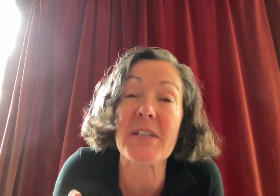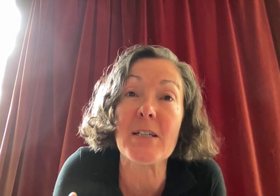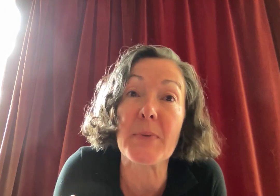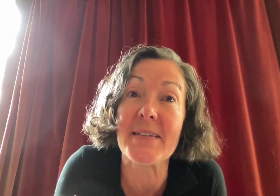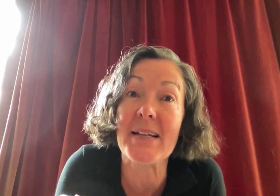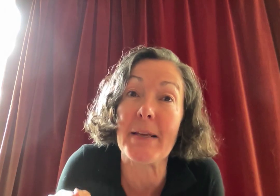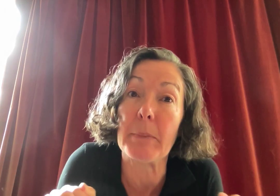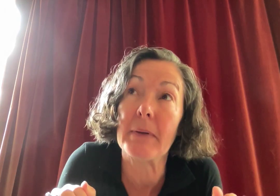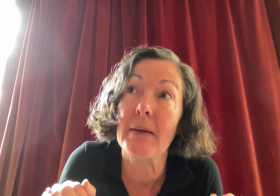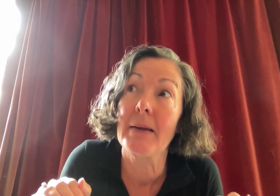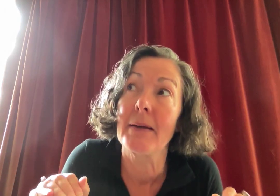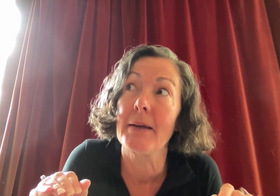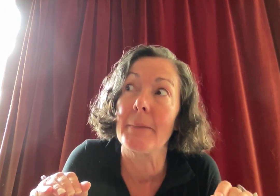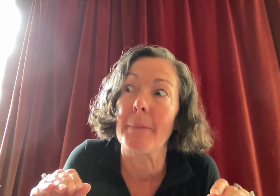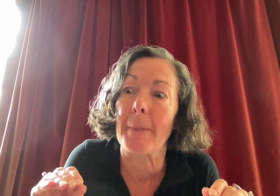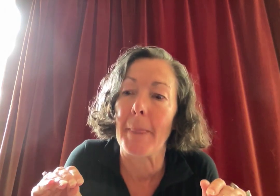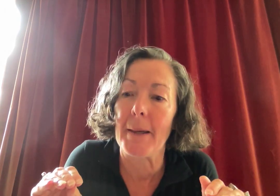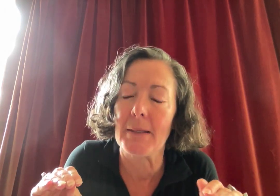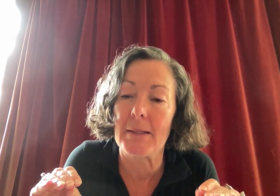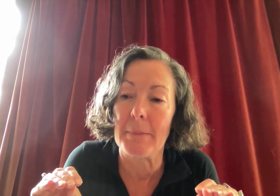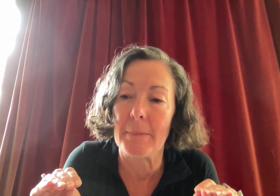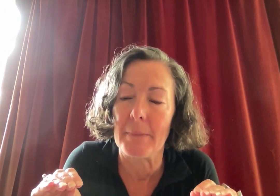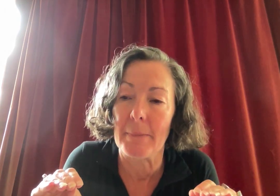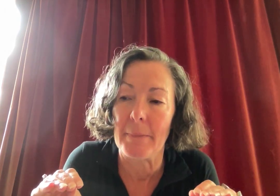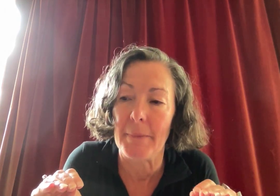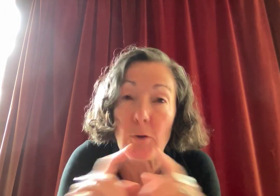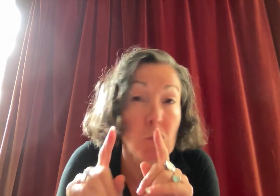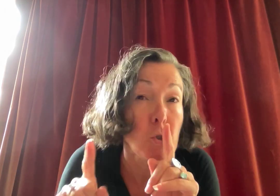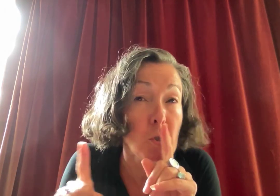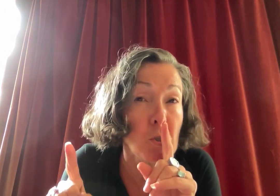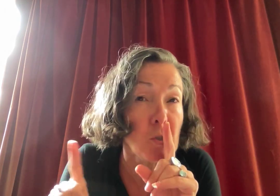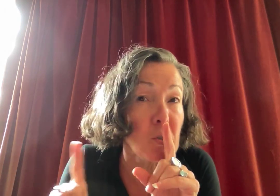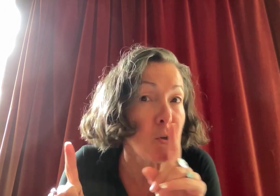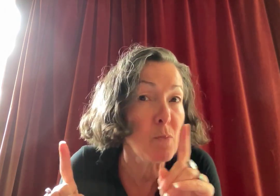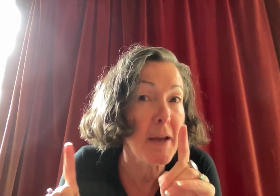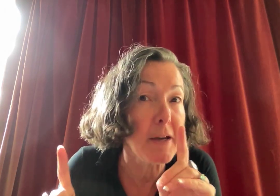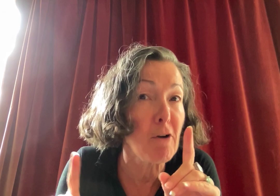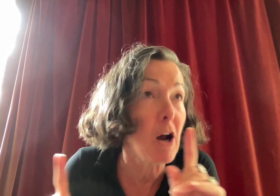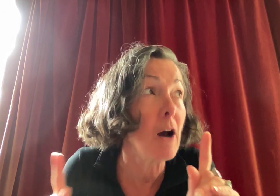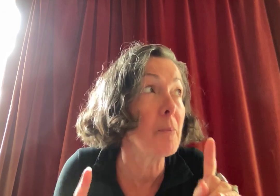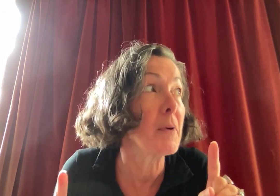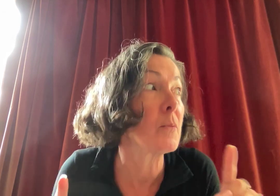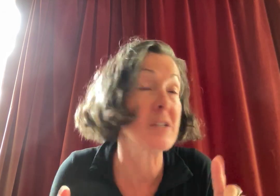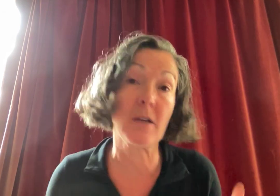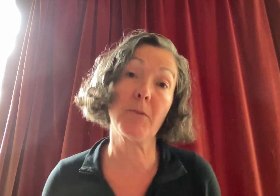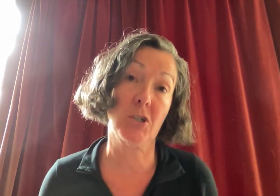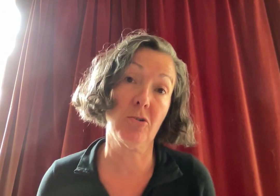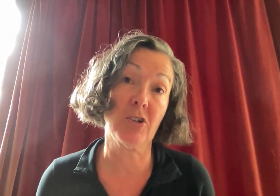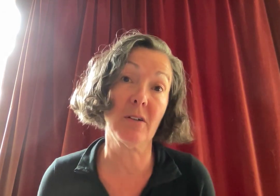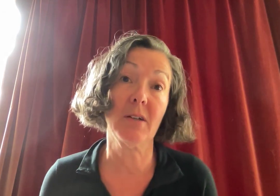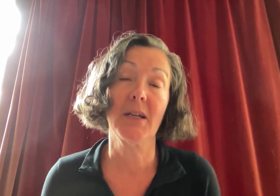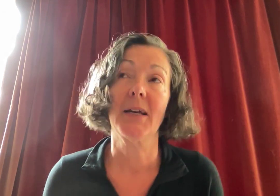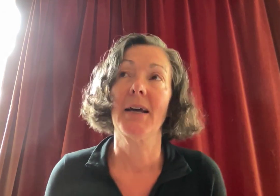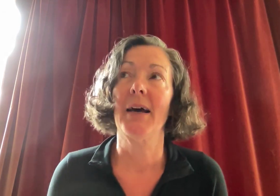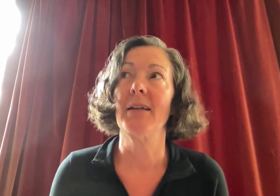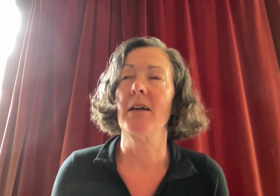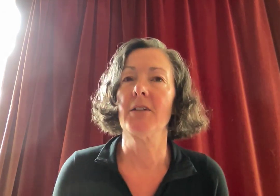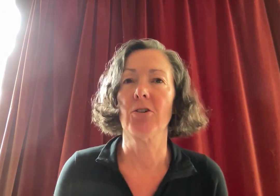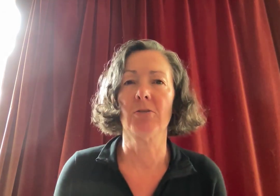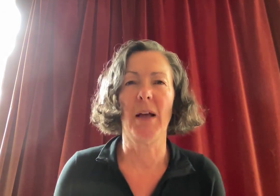to be asleep. And they'll just, shh, don't wake her up. With some children, and other children were like,